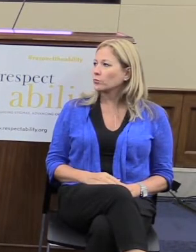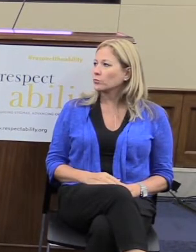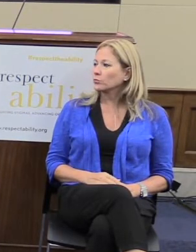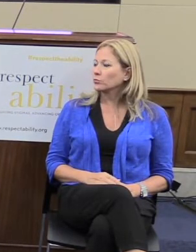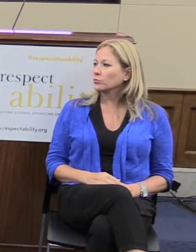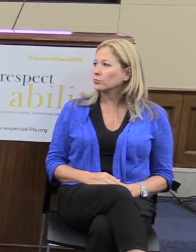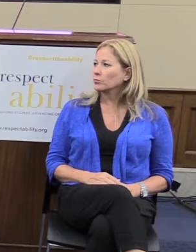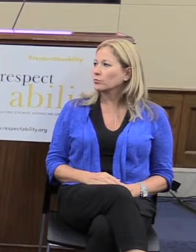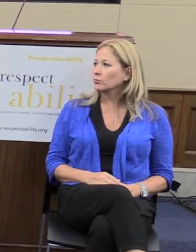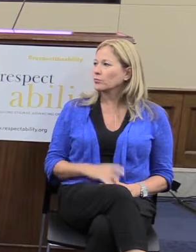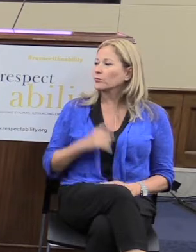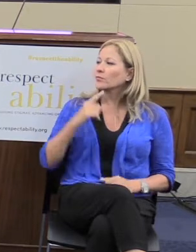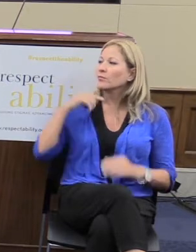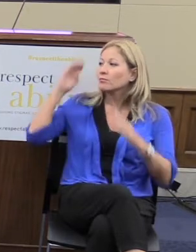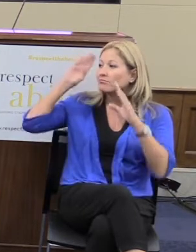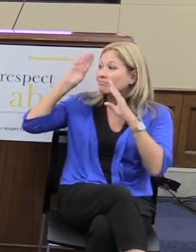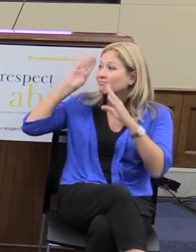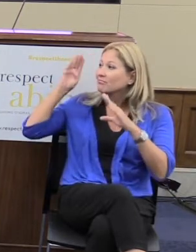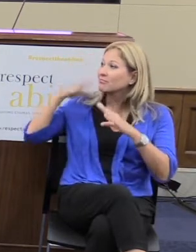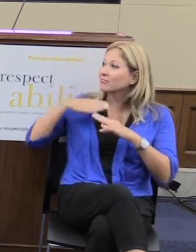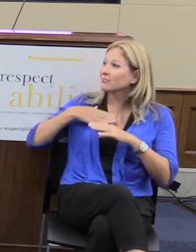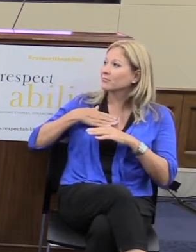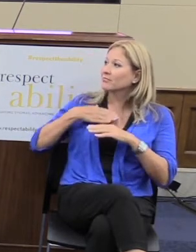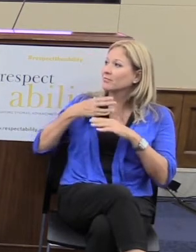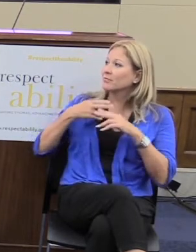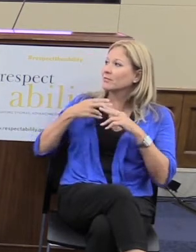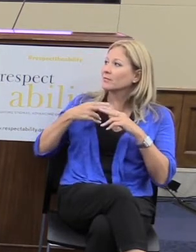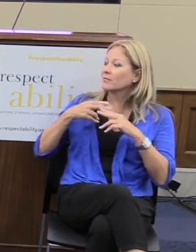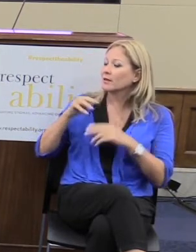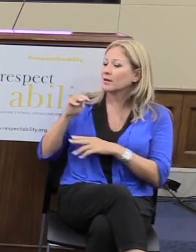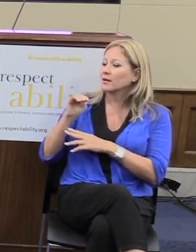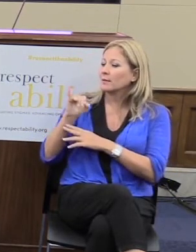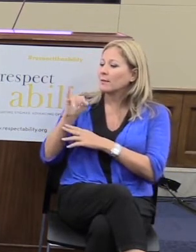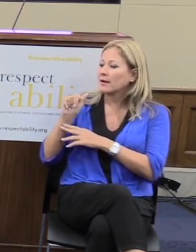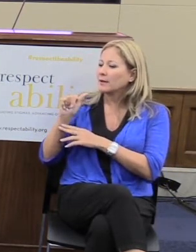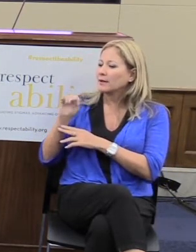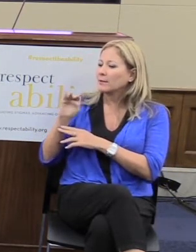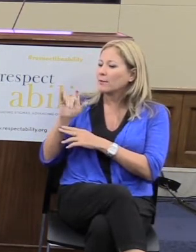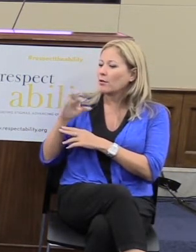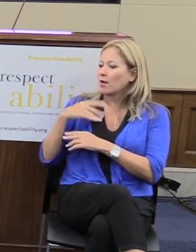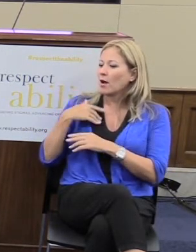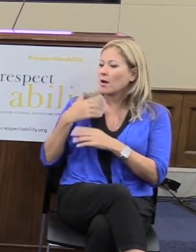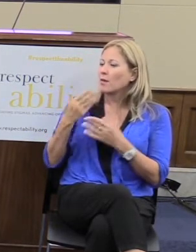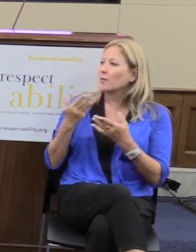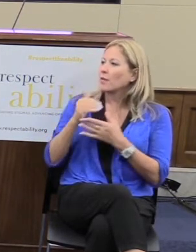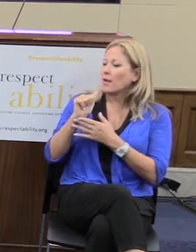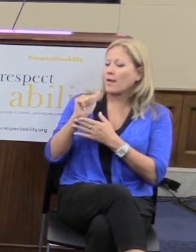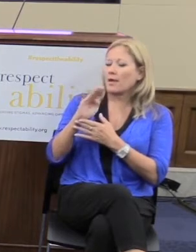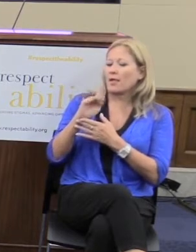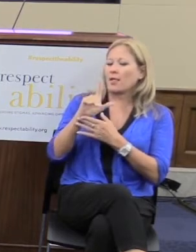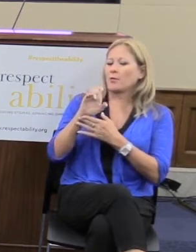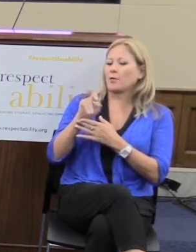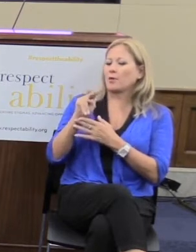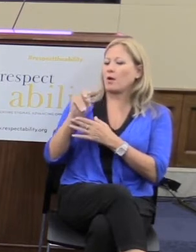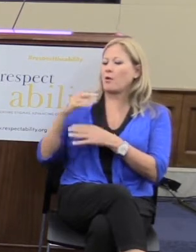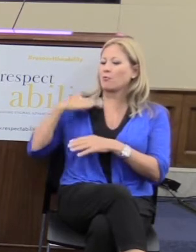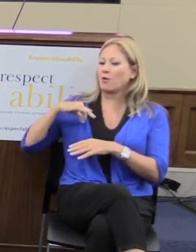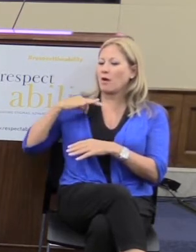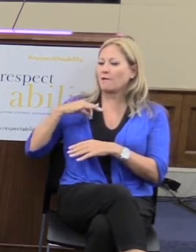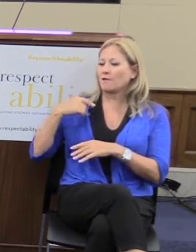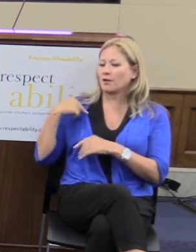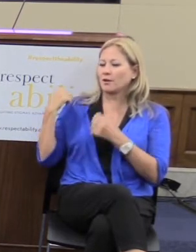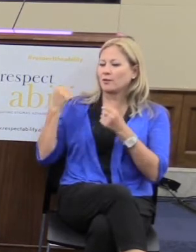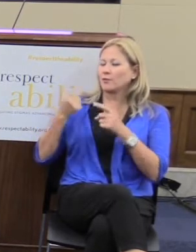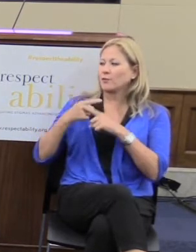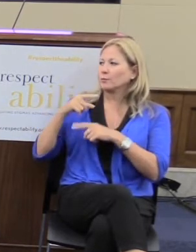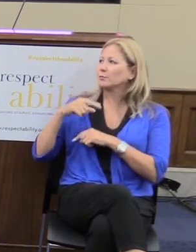Hi. Hello, my name is Maya Miller. I'm here with Able To Nonprofit. It's in Atlanta, Georgia, so I came up yesterday, so this